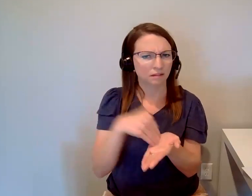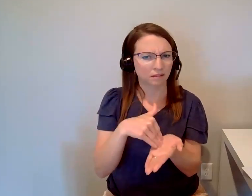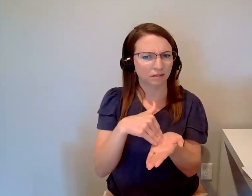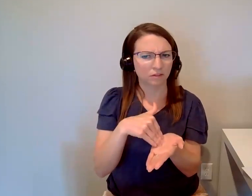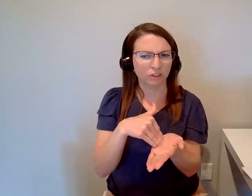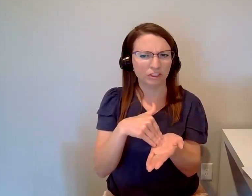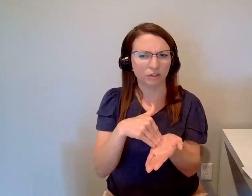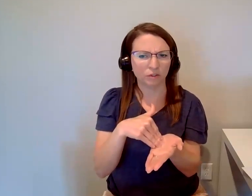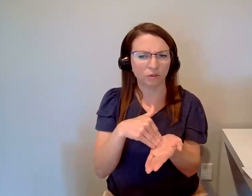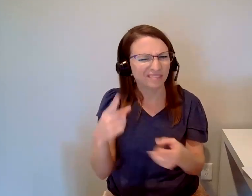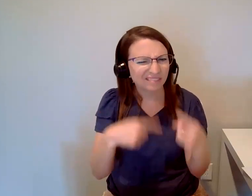So you can do,